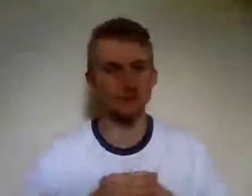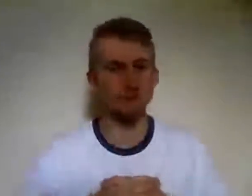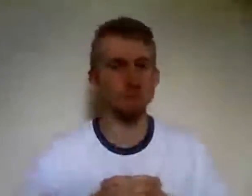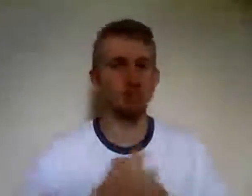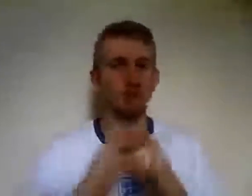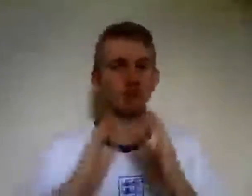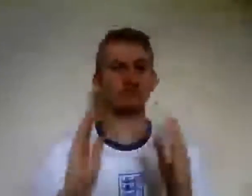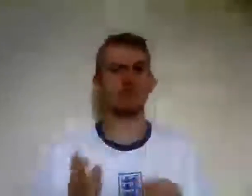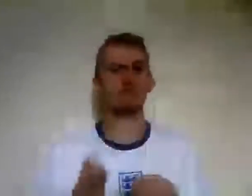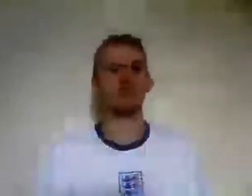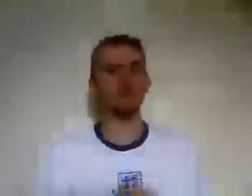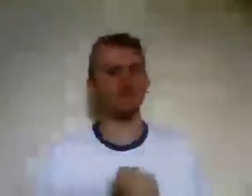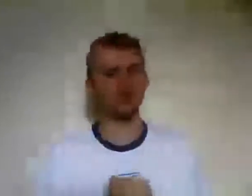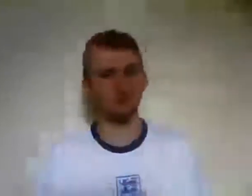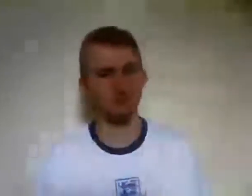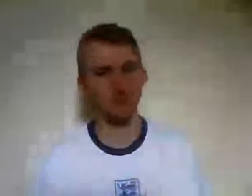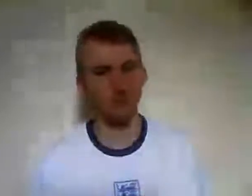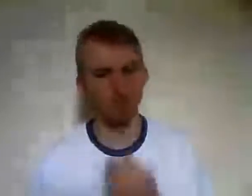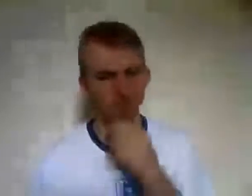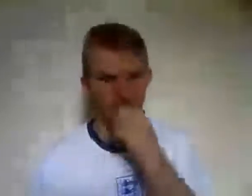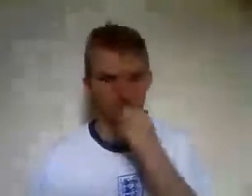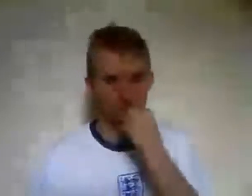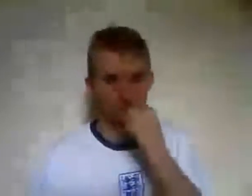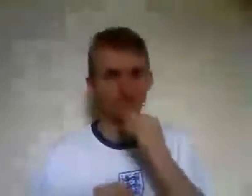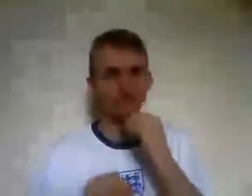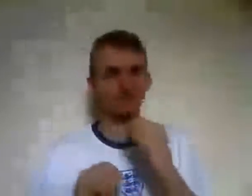Hove Albion, losing 5-0 in front of